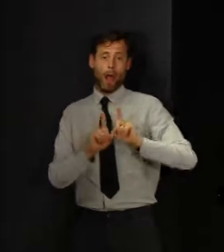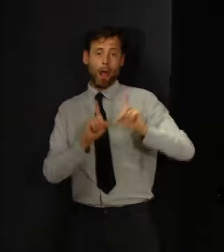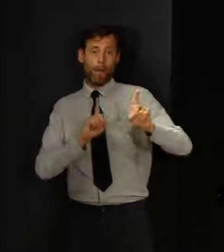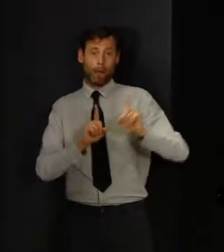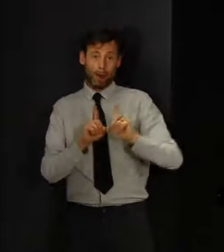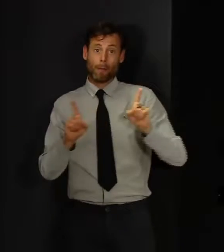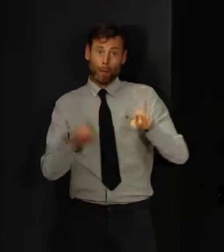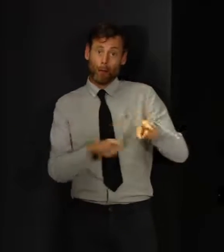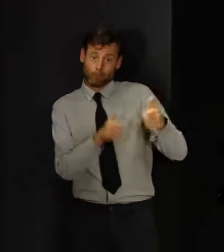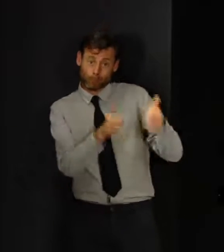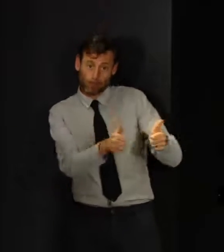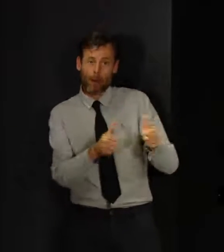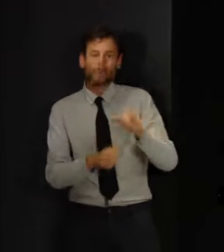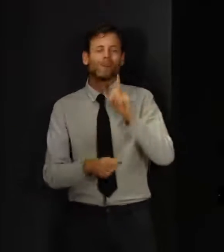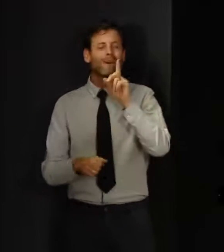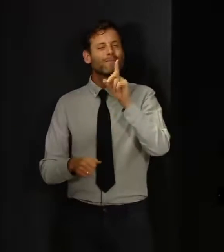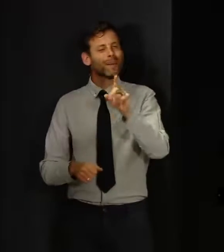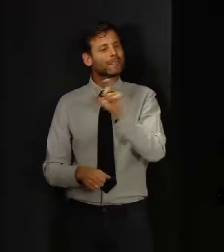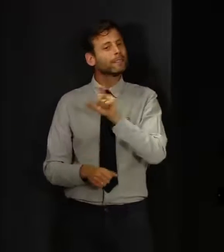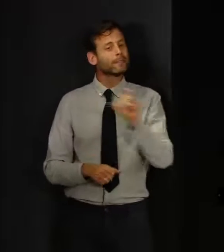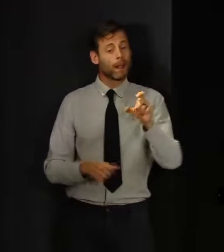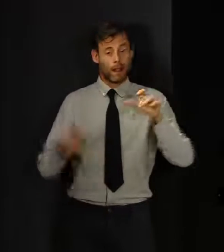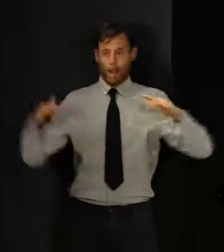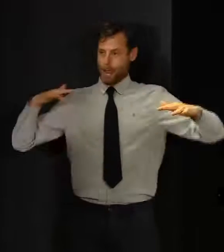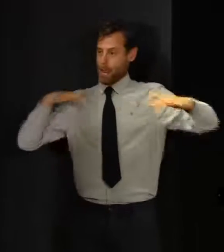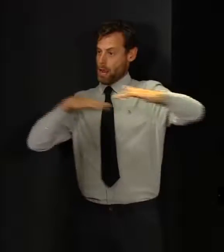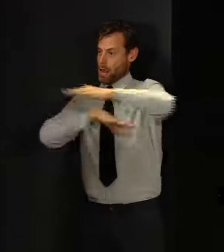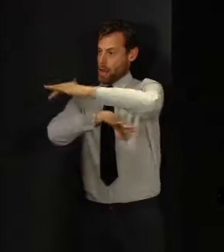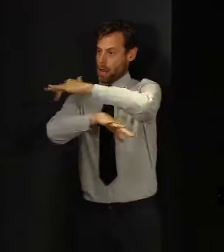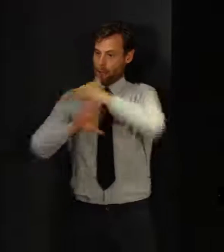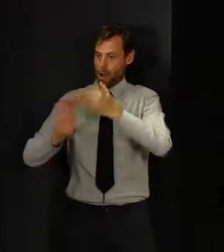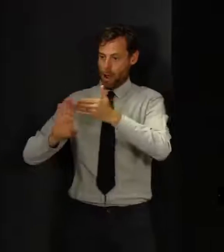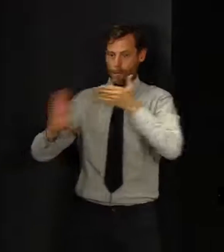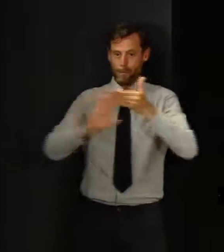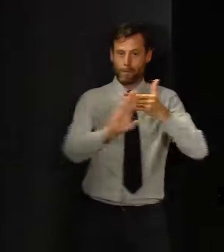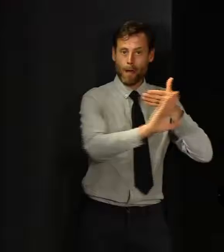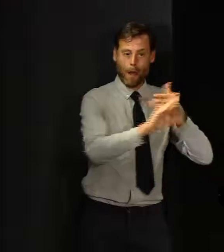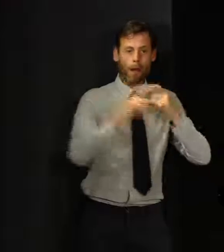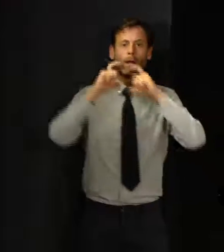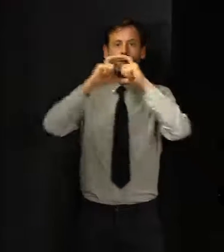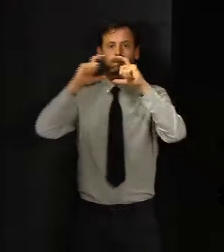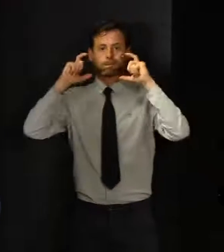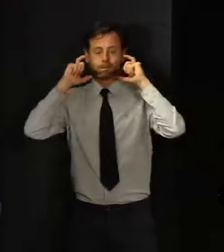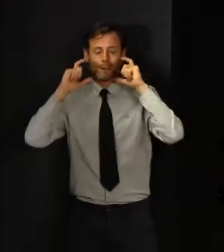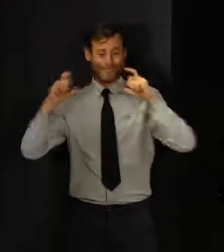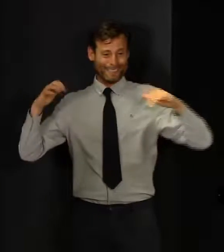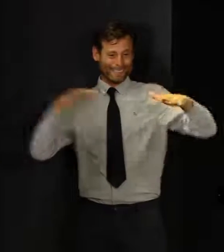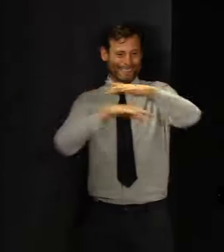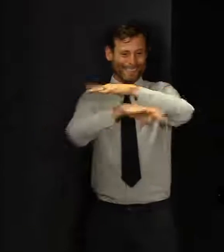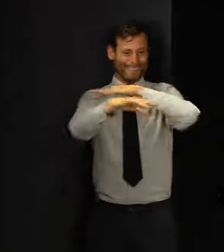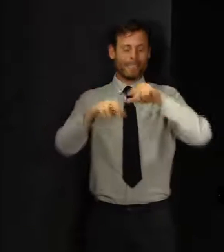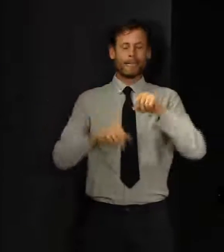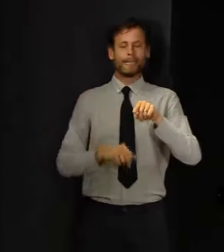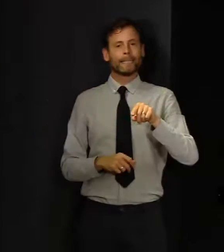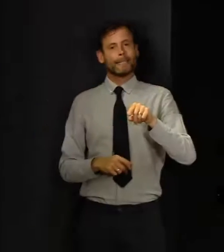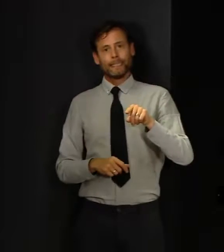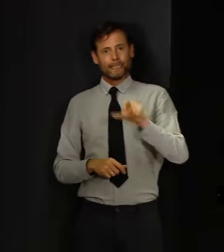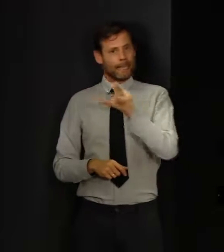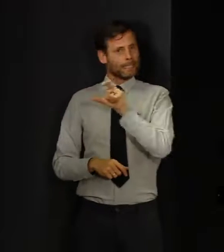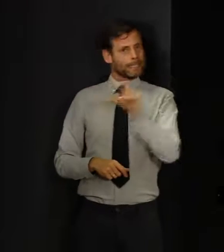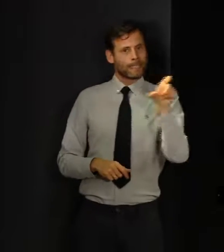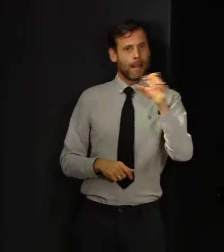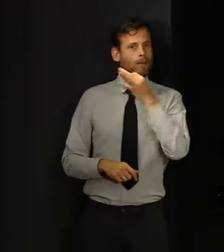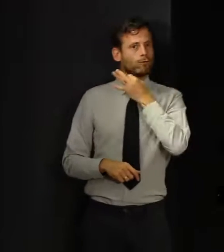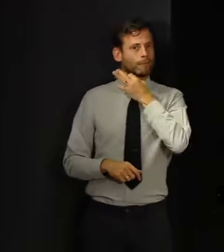my remarks, even with that in place, even with people wearing face coverings, mass outdoor gatherings like this could